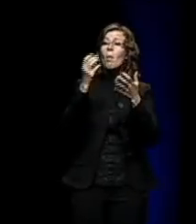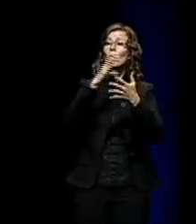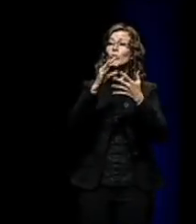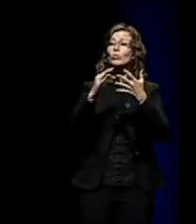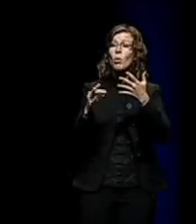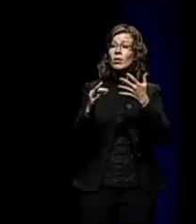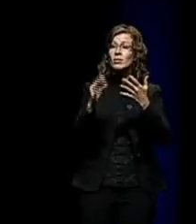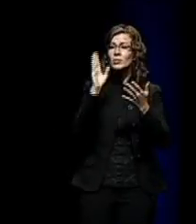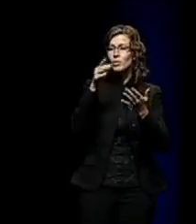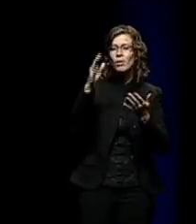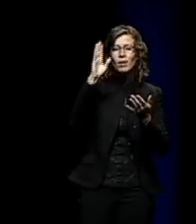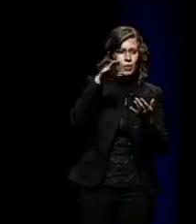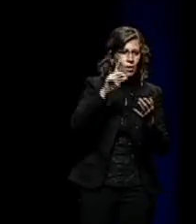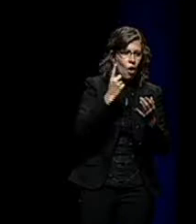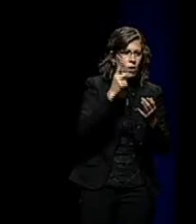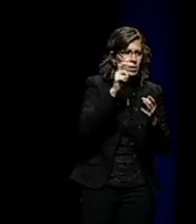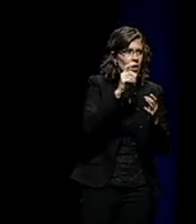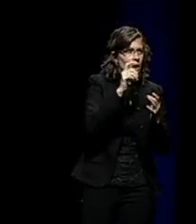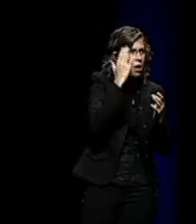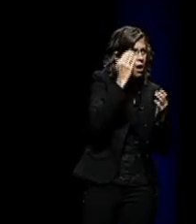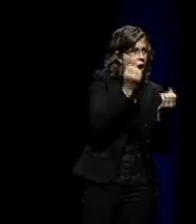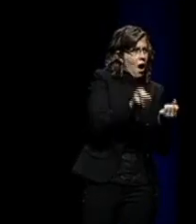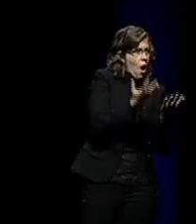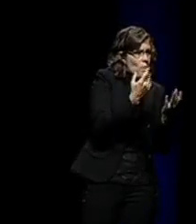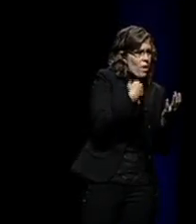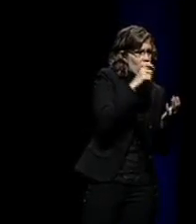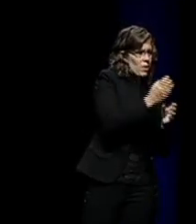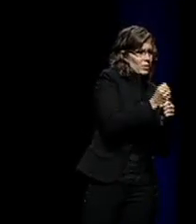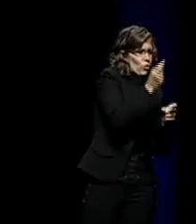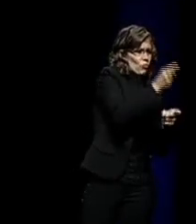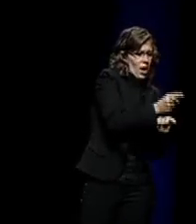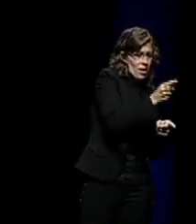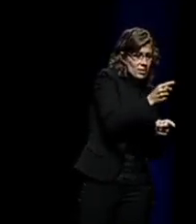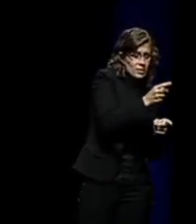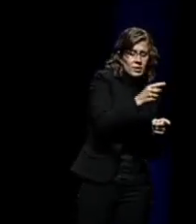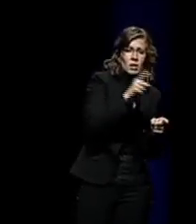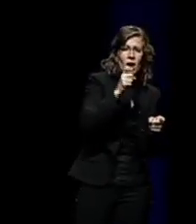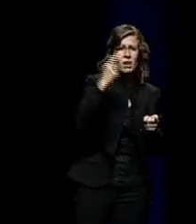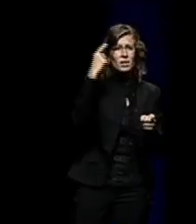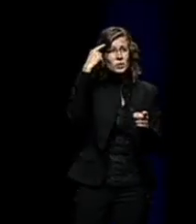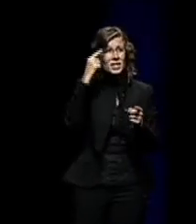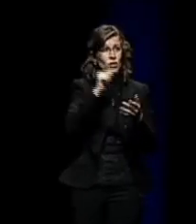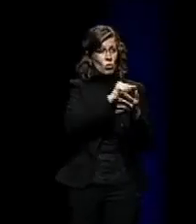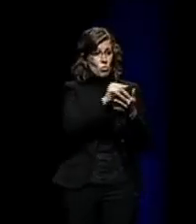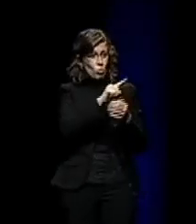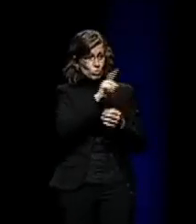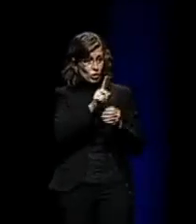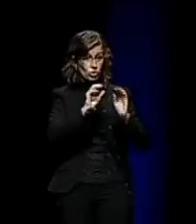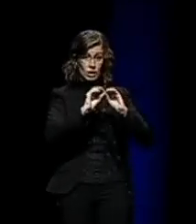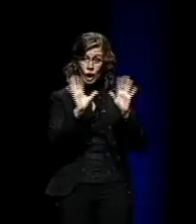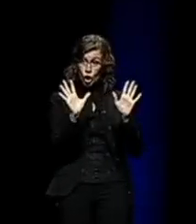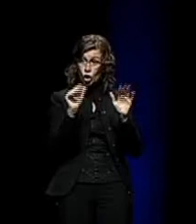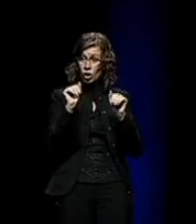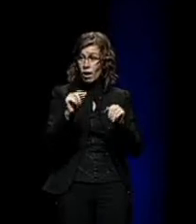In order to answer the question, have to ask, well, how difficult are the items? Are they clear? Are they understandable? All of this goes into